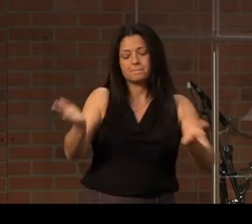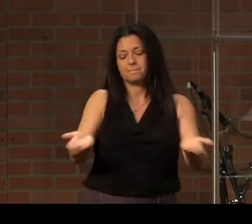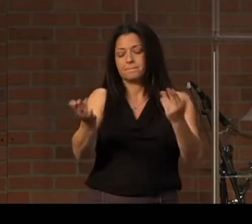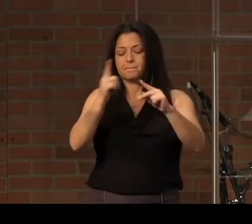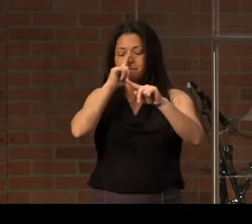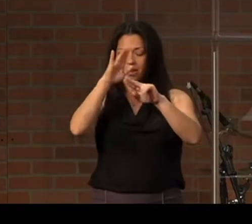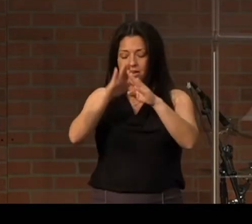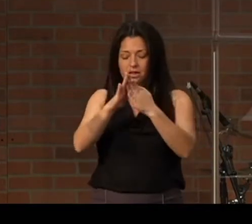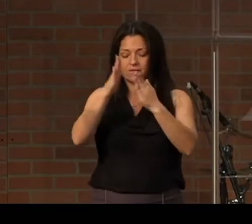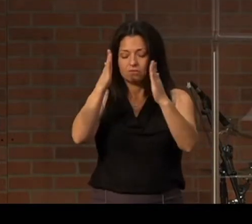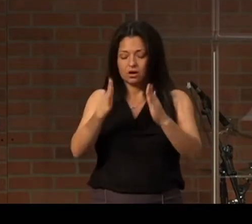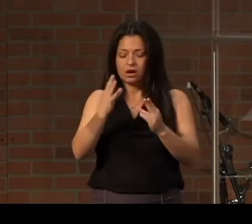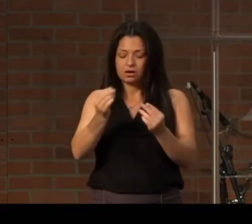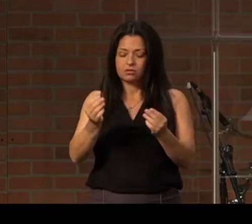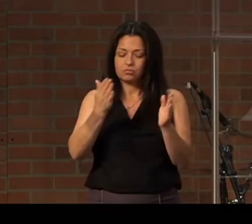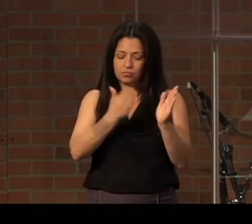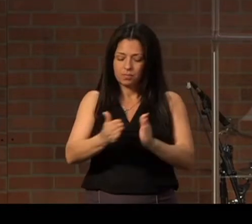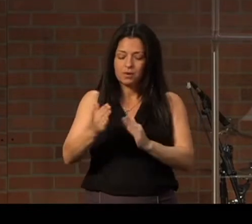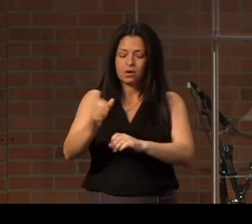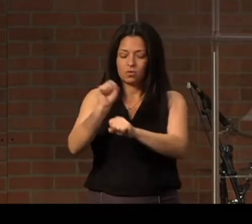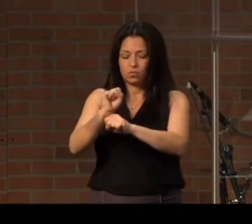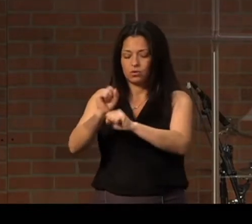equip workers.